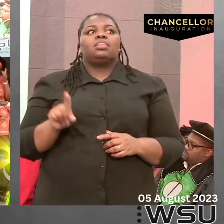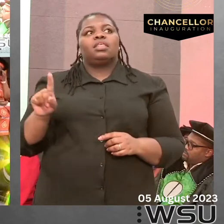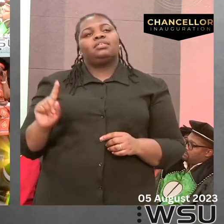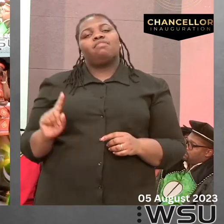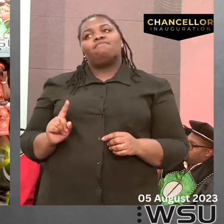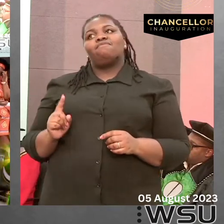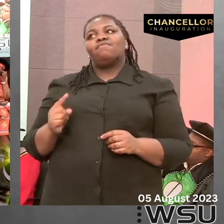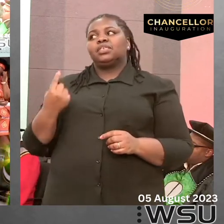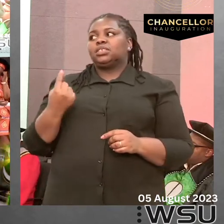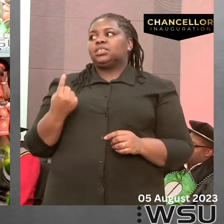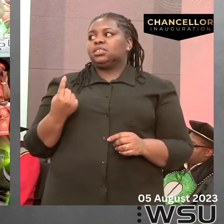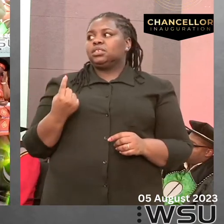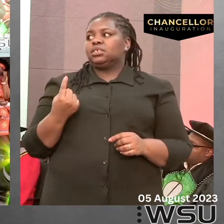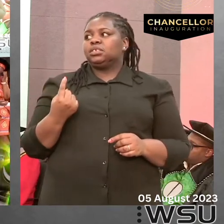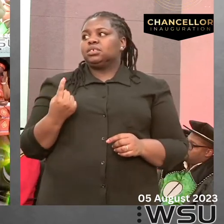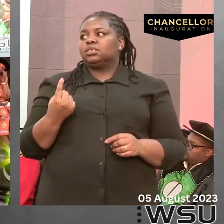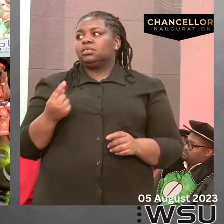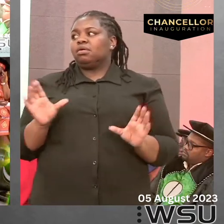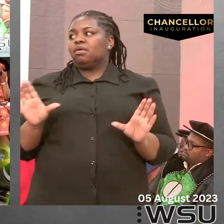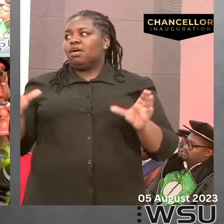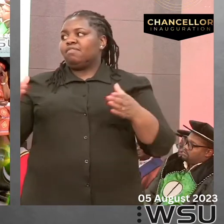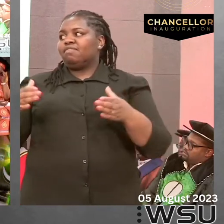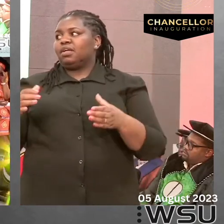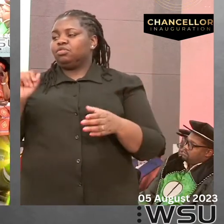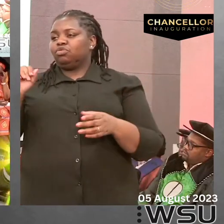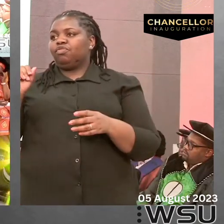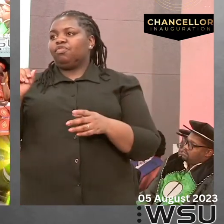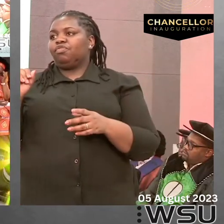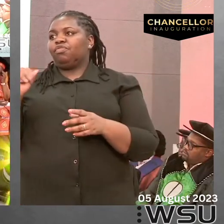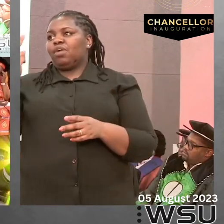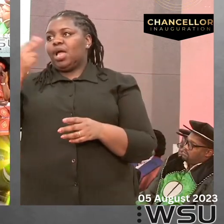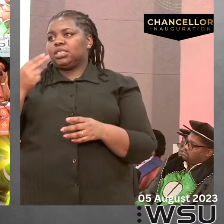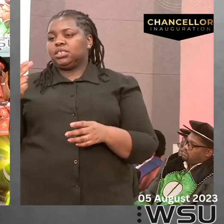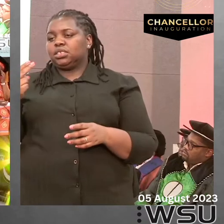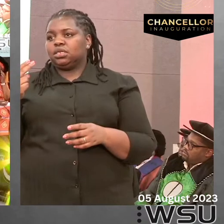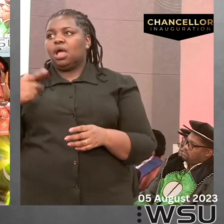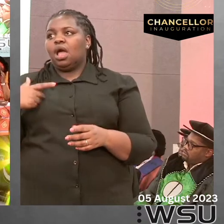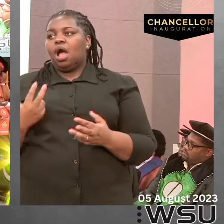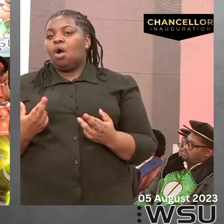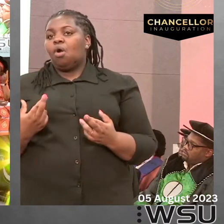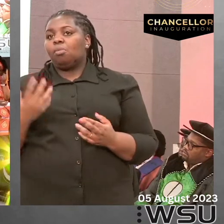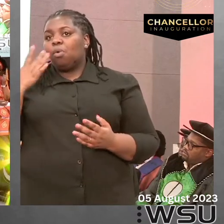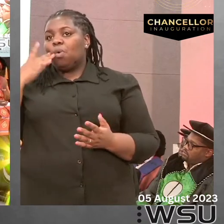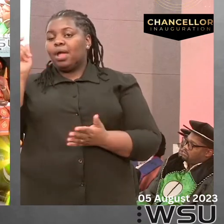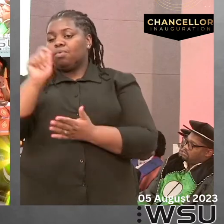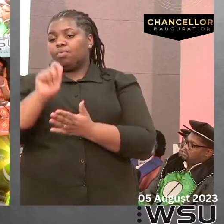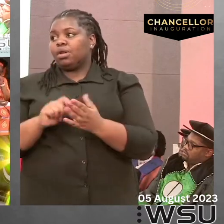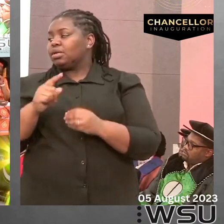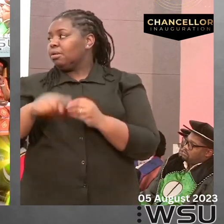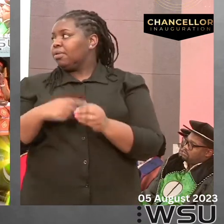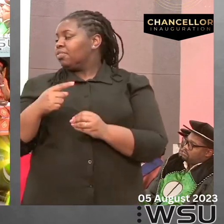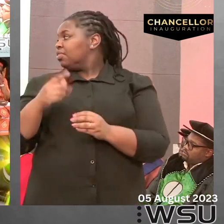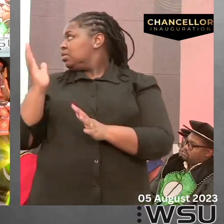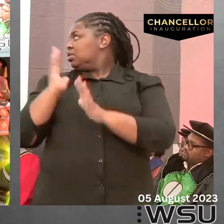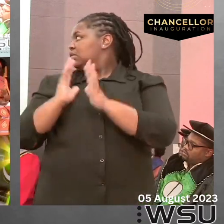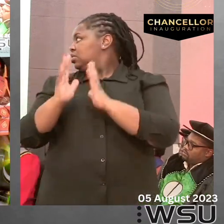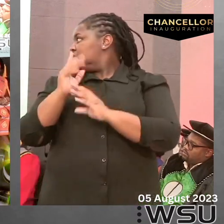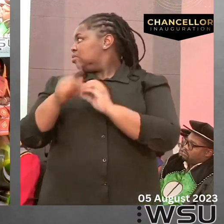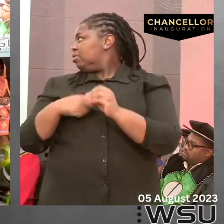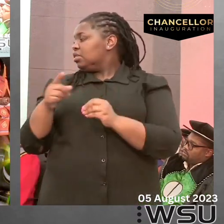dean of the Faculty of Arts. I hope when we write about the history of this